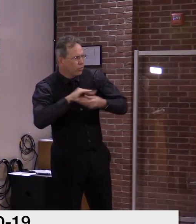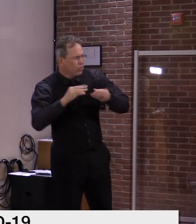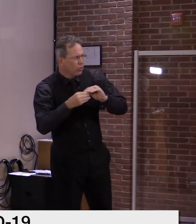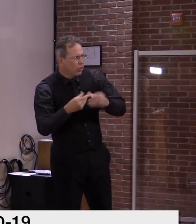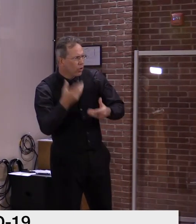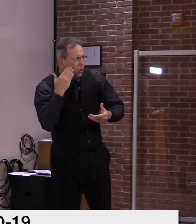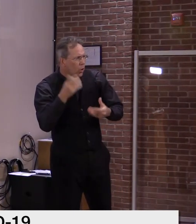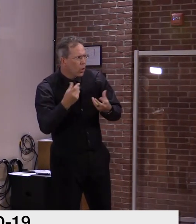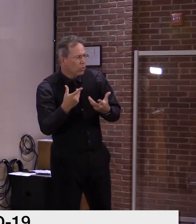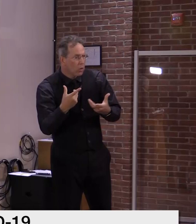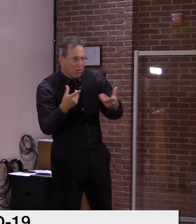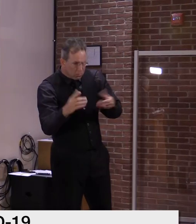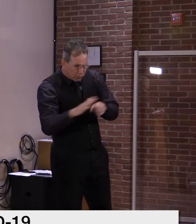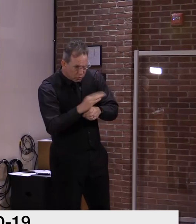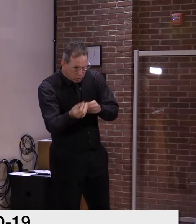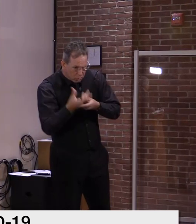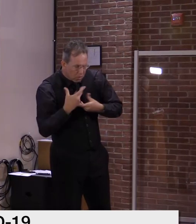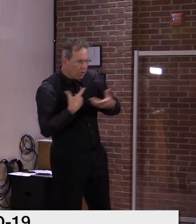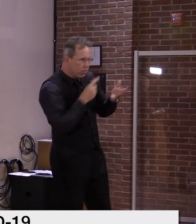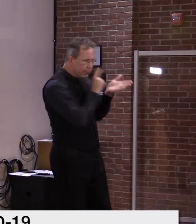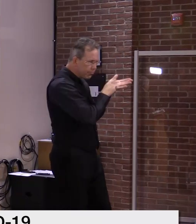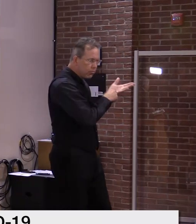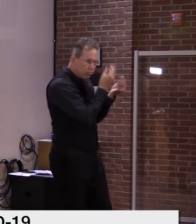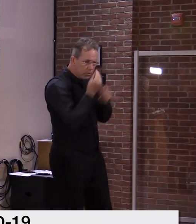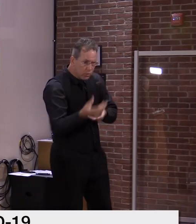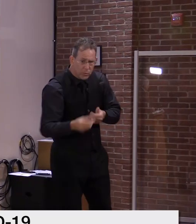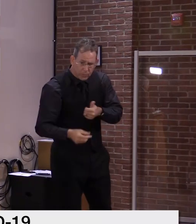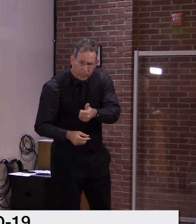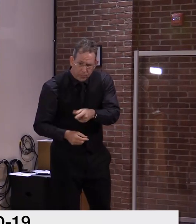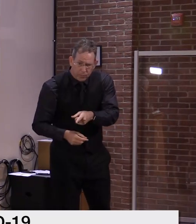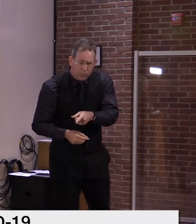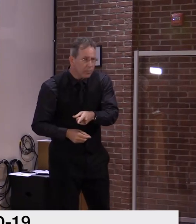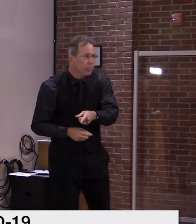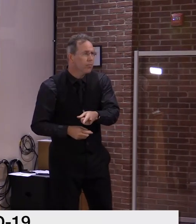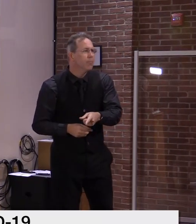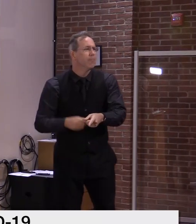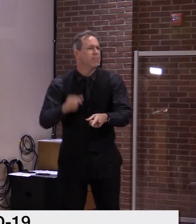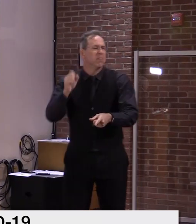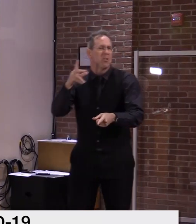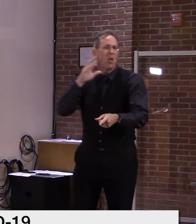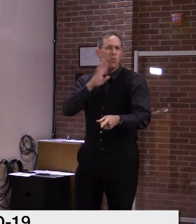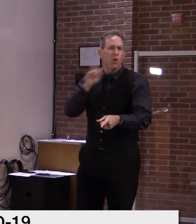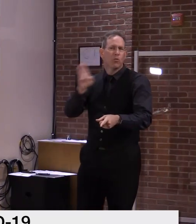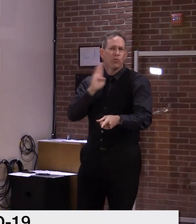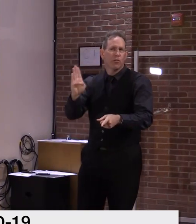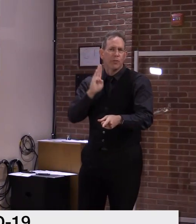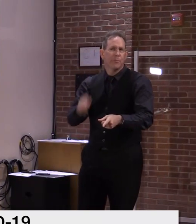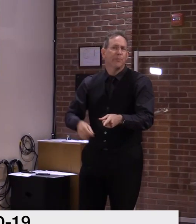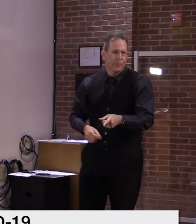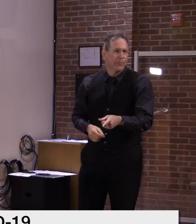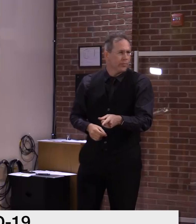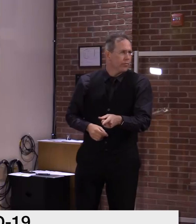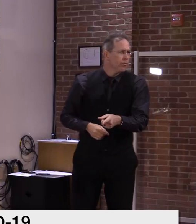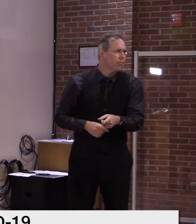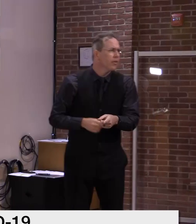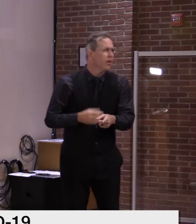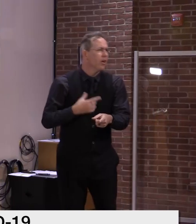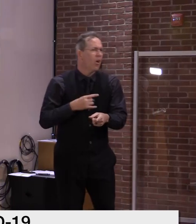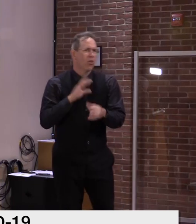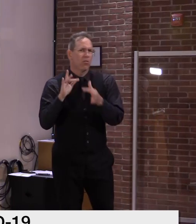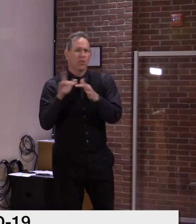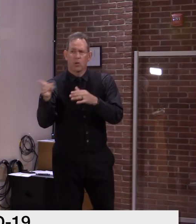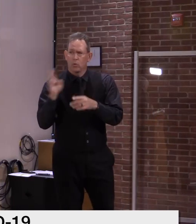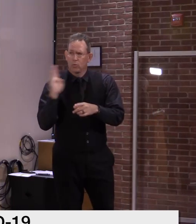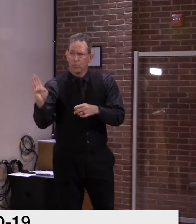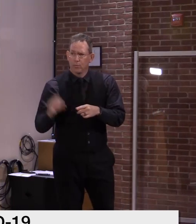you right on this one. Yes, thank you. I will share. Okay. If you have Andrea reach out, I will share the contact information.